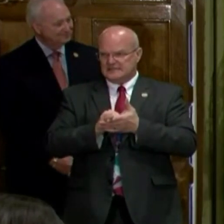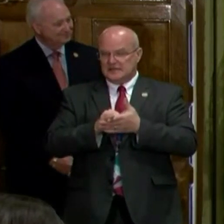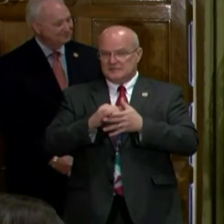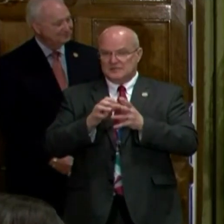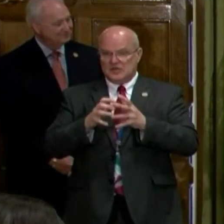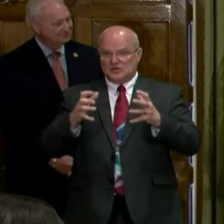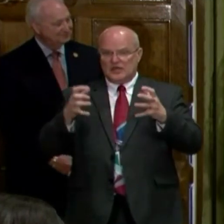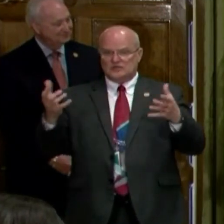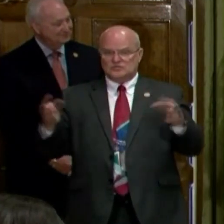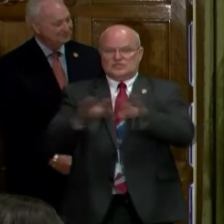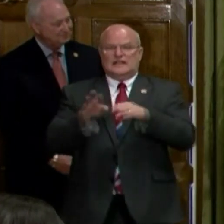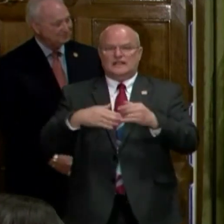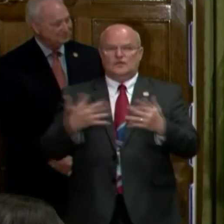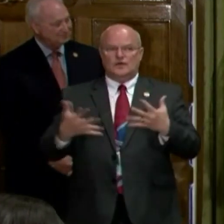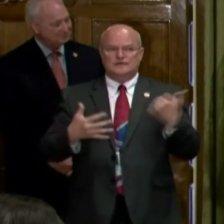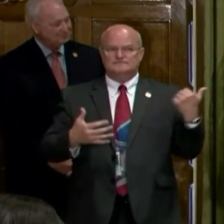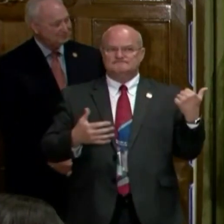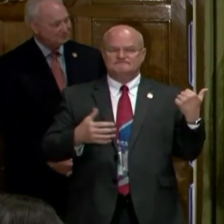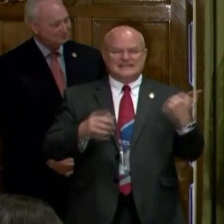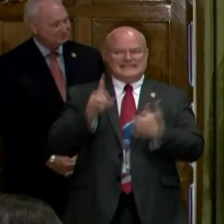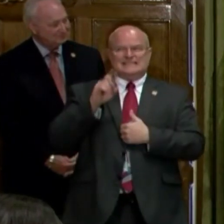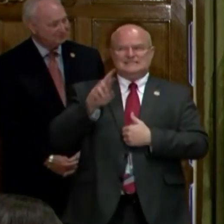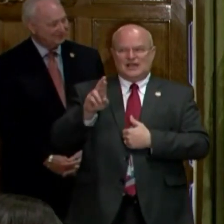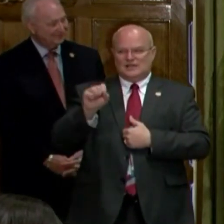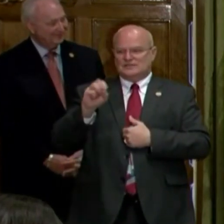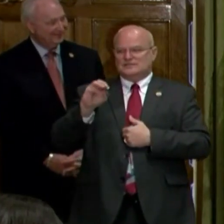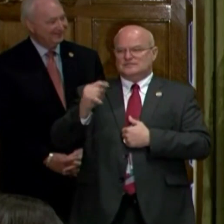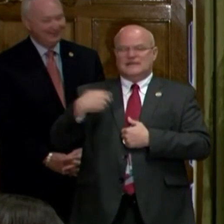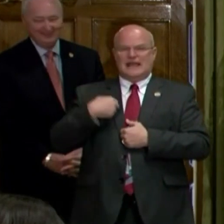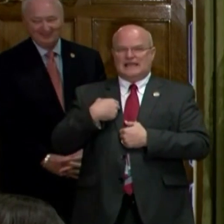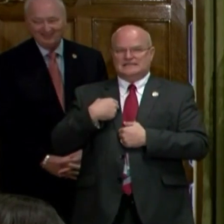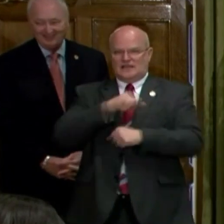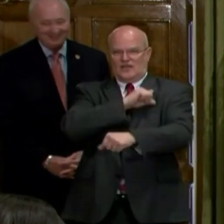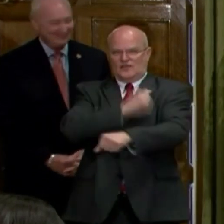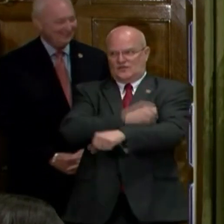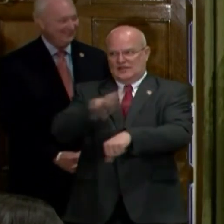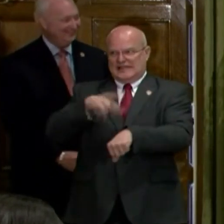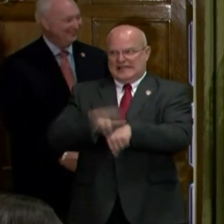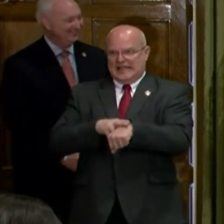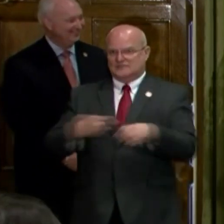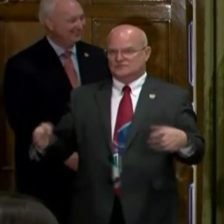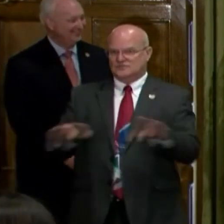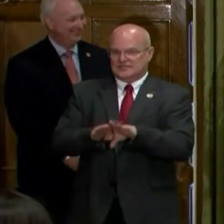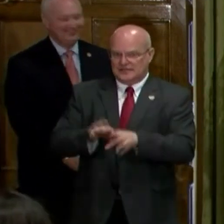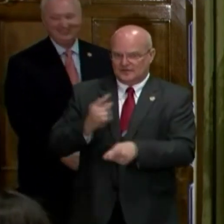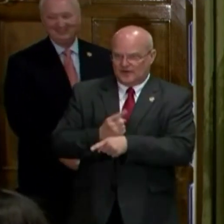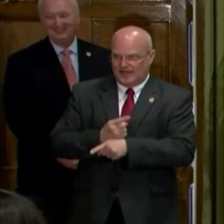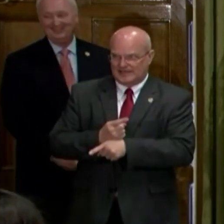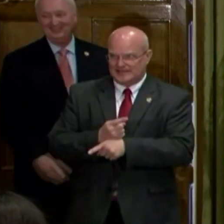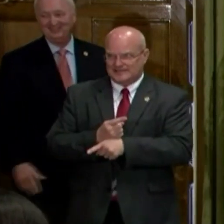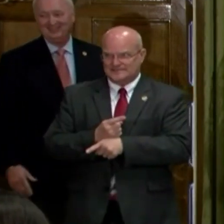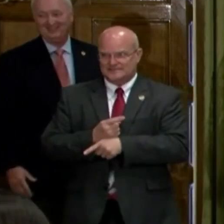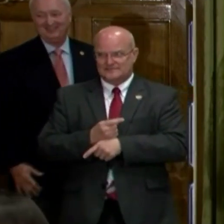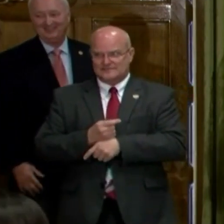greater shutdown than what we've had? I don't think Dr. Smith has authority for a national shutdown, do you? I mean, just